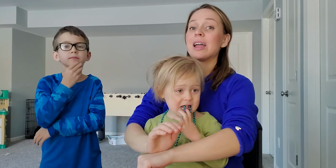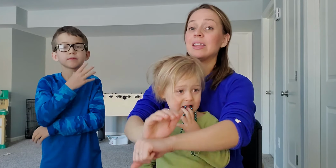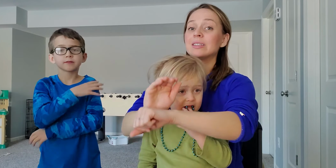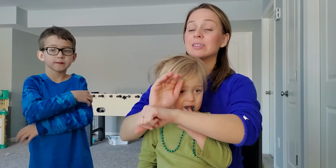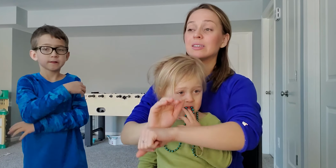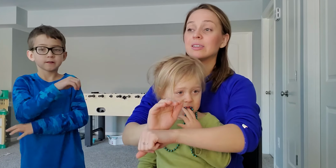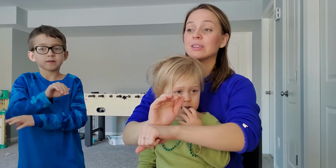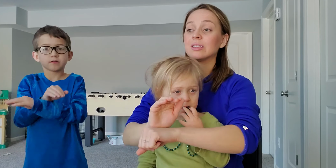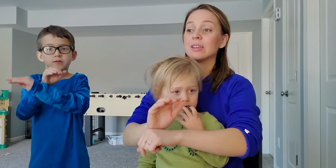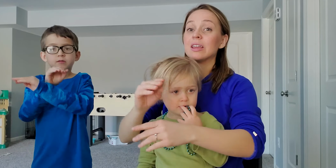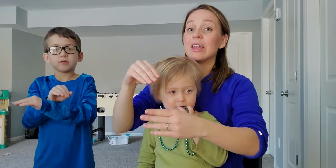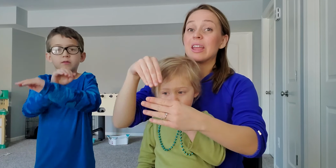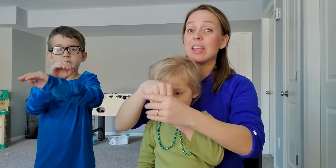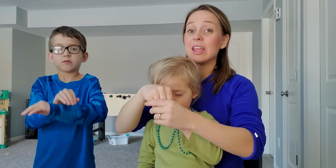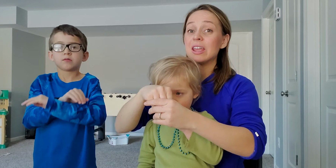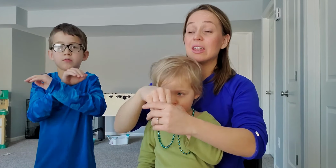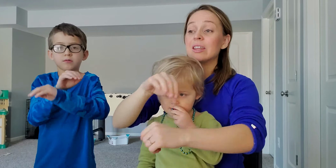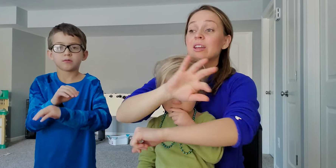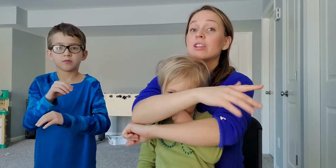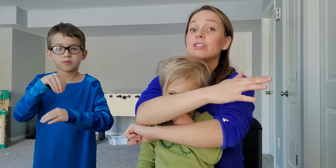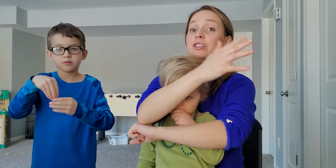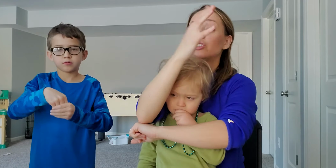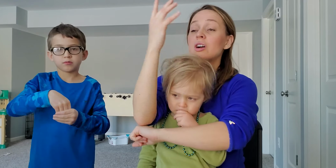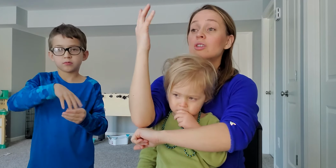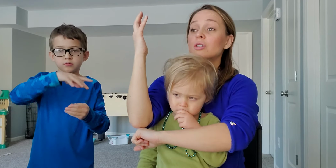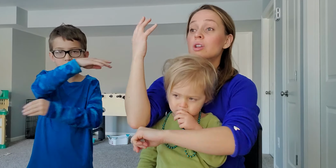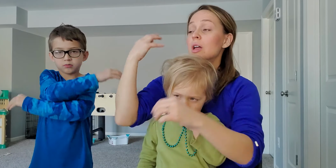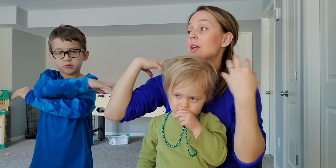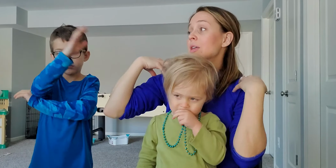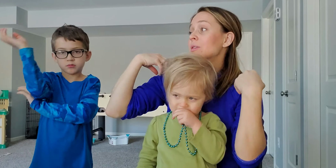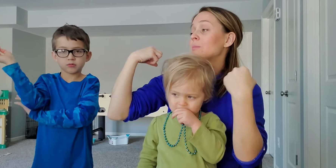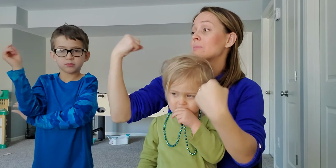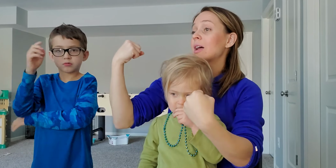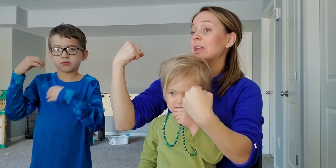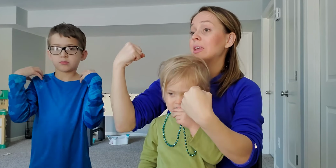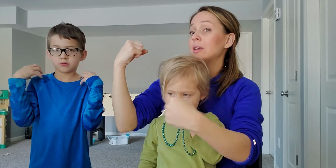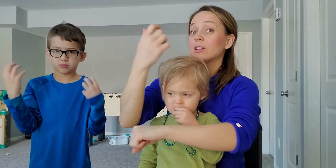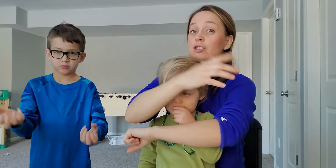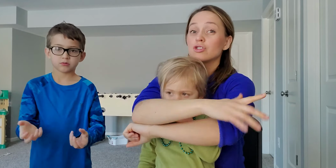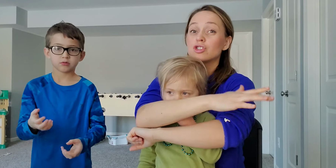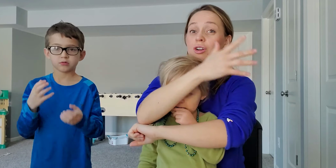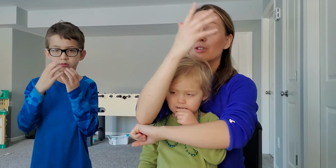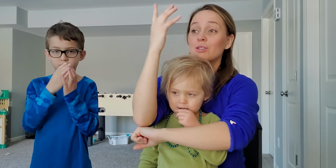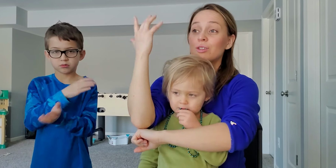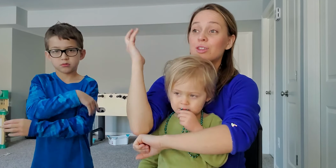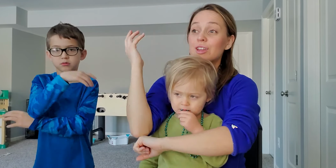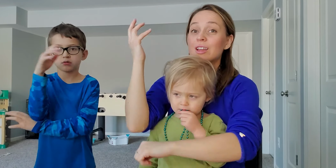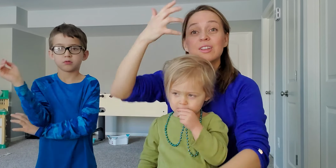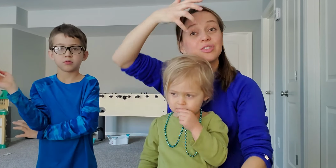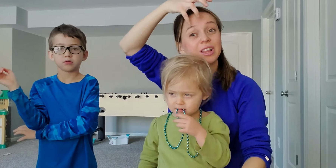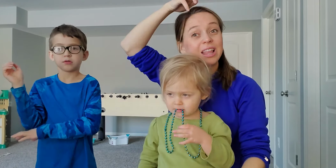tonight. In the jungle, the mighty jungle, the